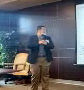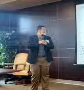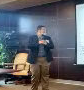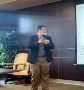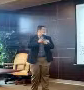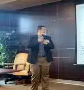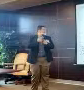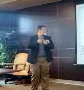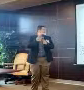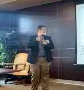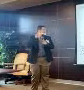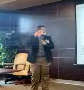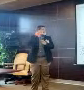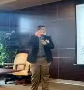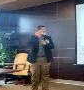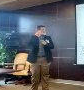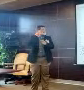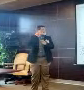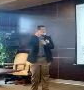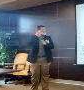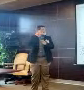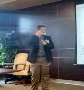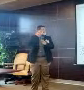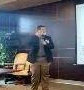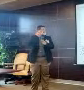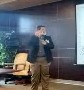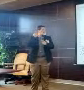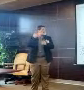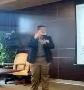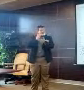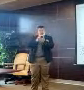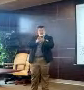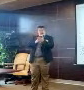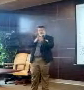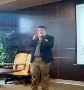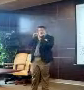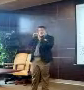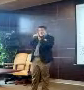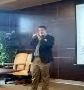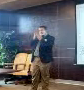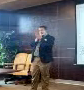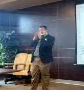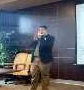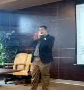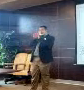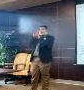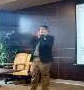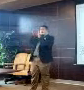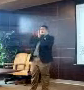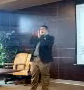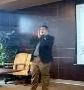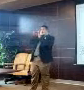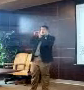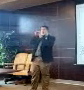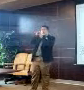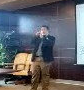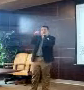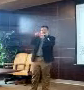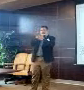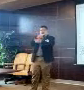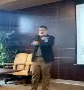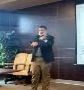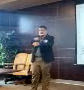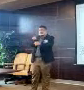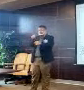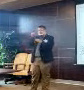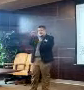And then I think we did feel some relief this week in some flattening of our inpatient cases. We dipped